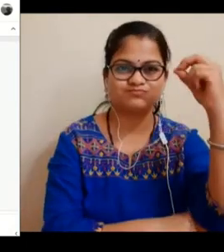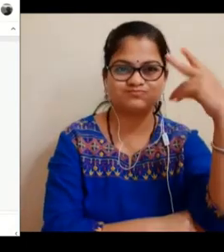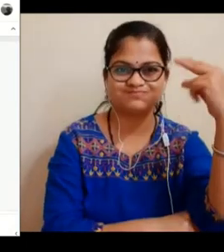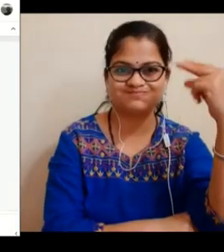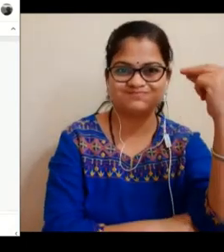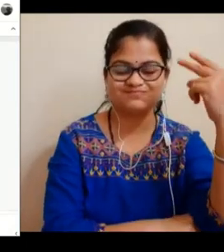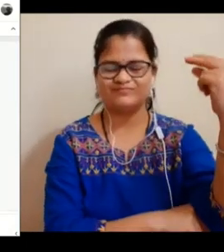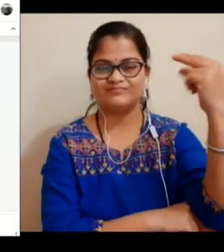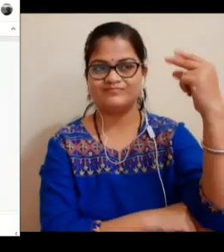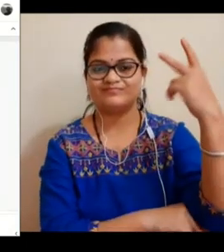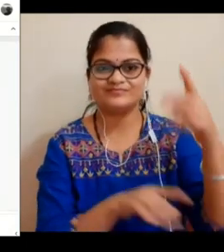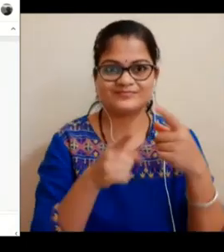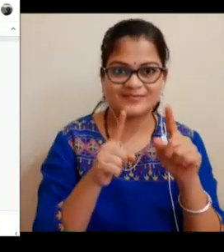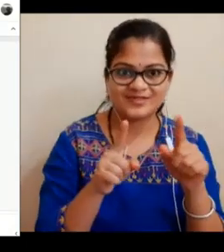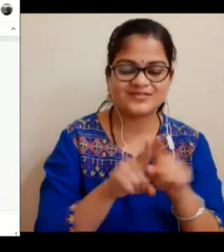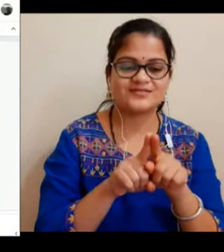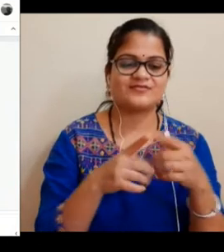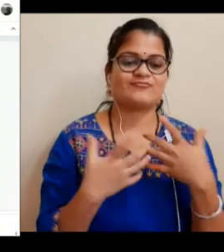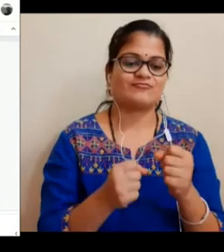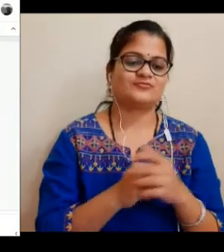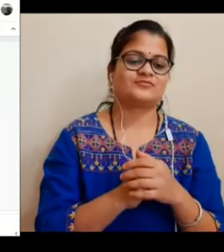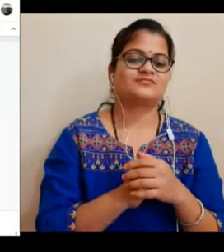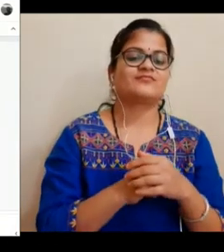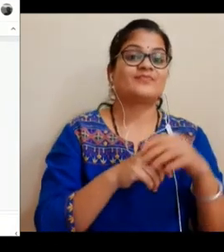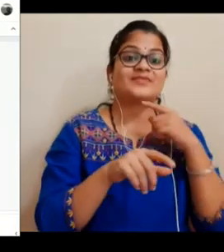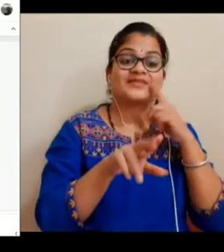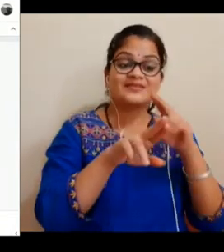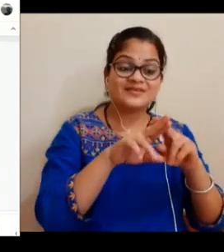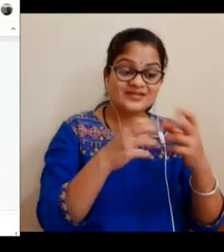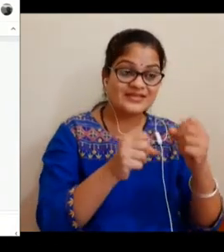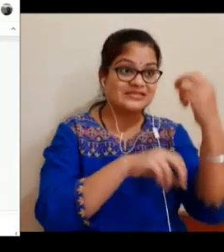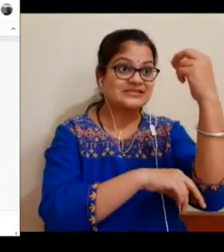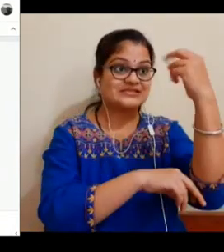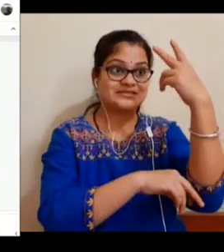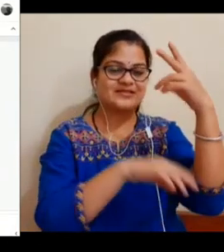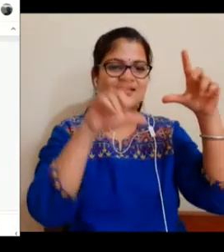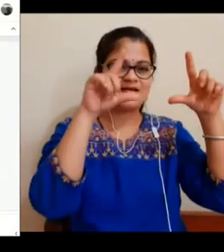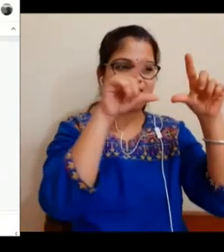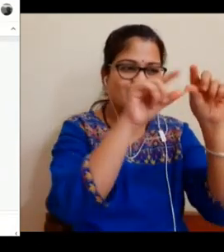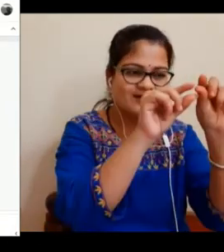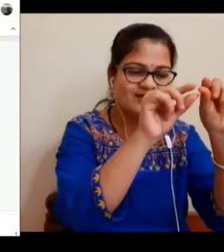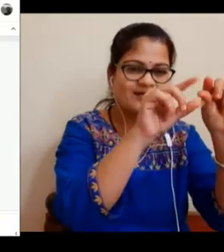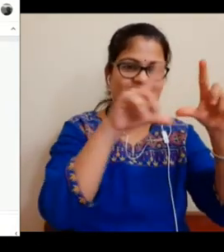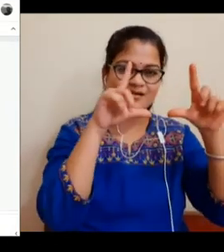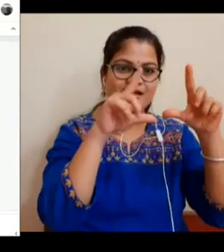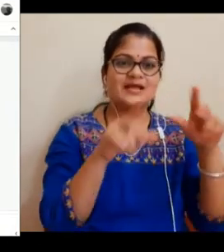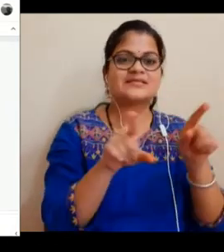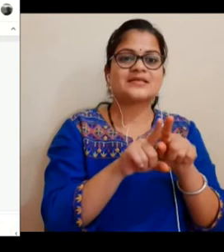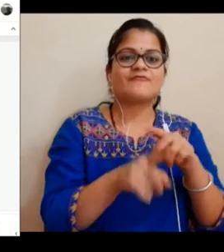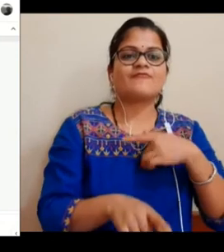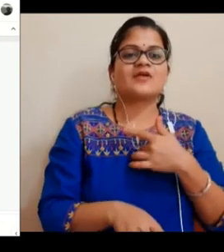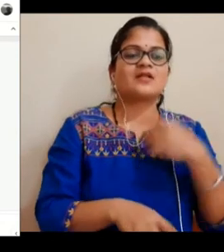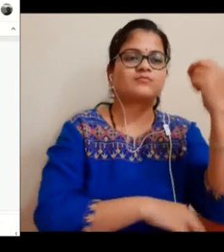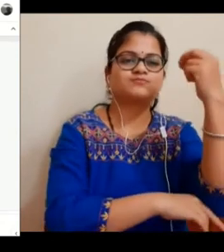will, when it's blinking, maybe I'll make it grow bigger and smaller like that alternately. So then it will be